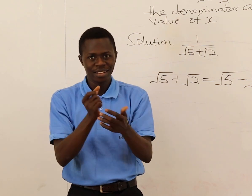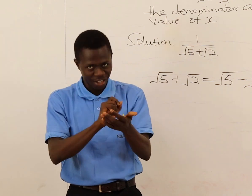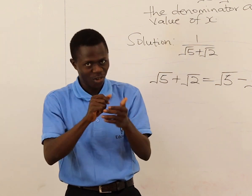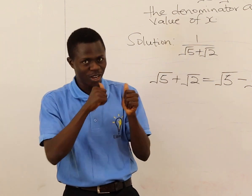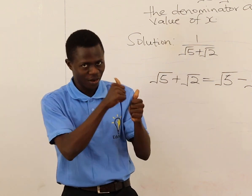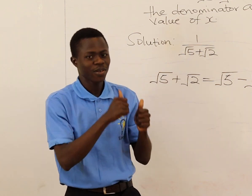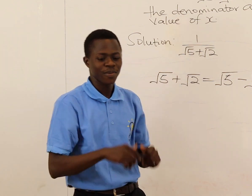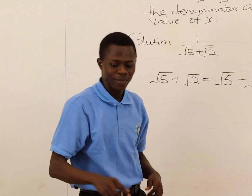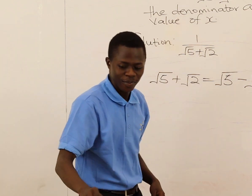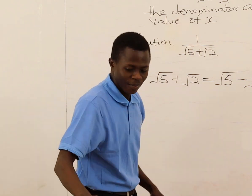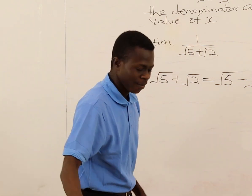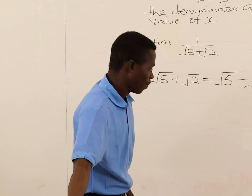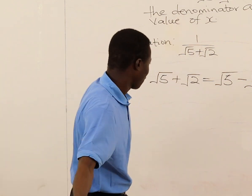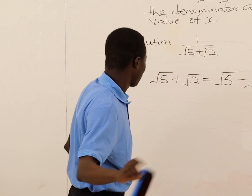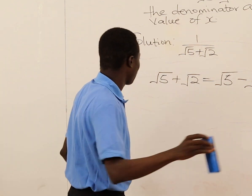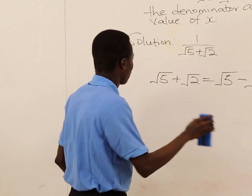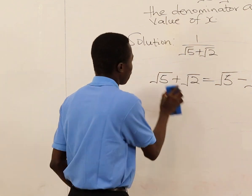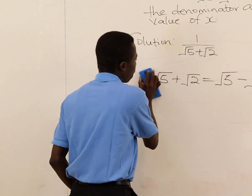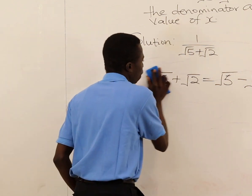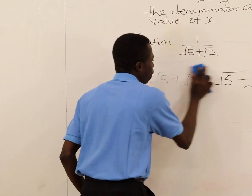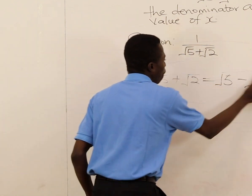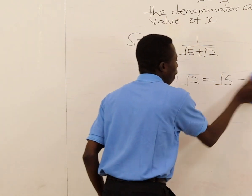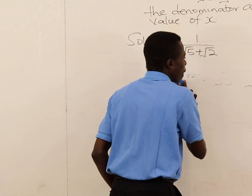Right? Okay, so let's try that.